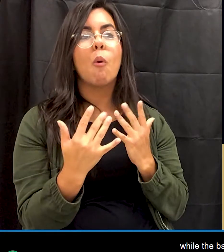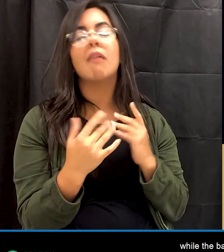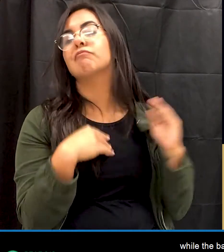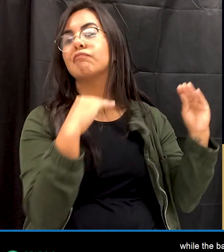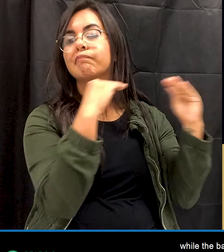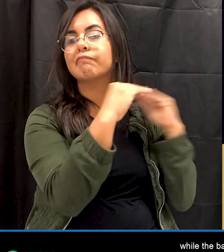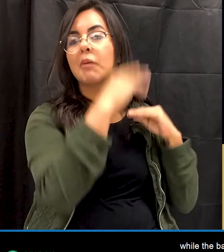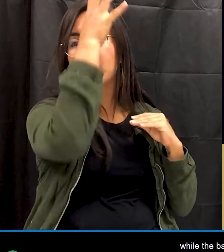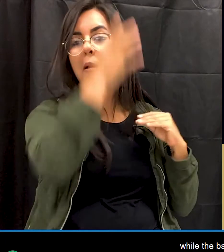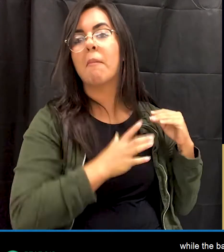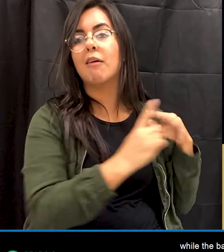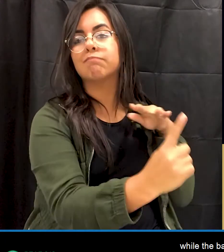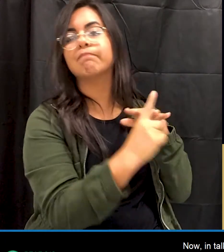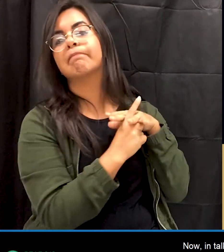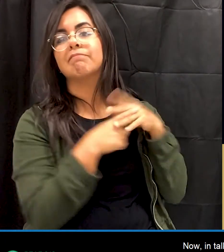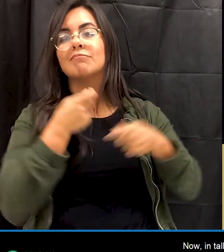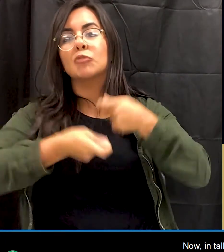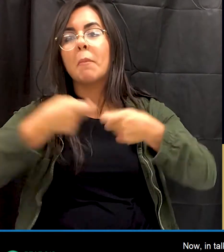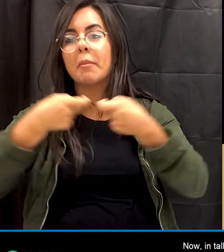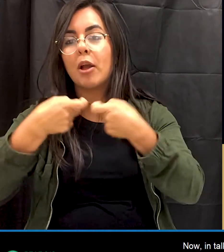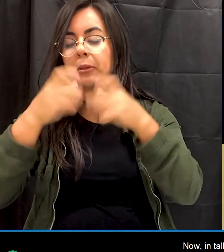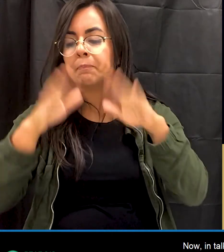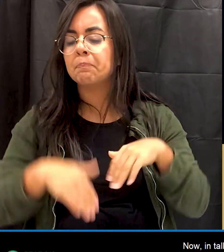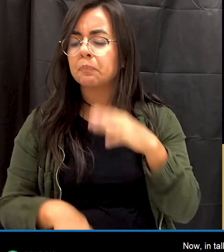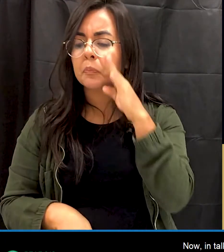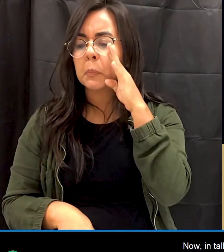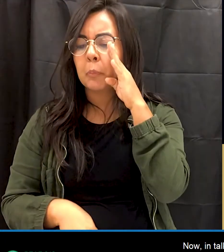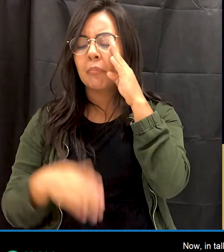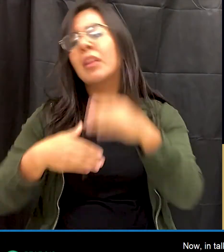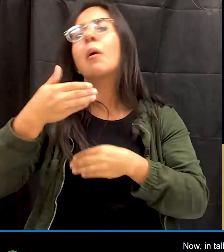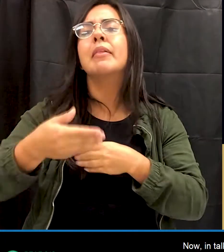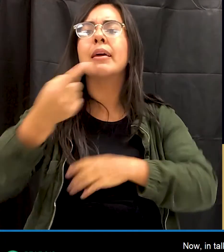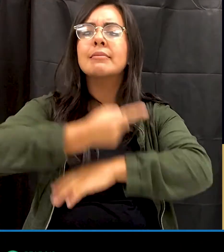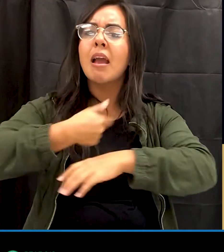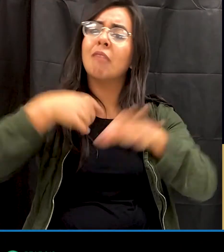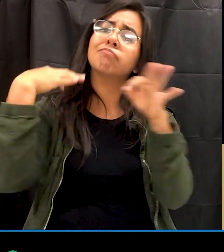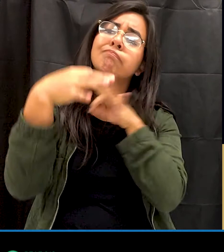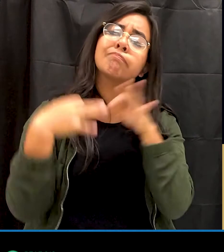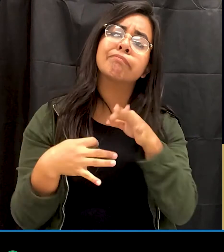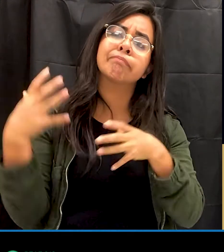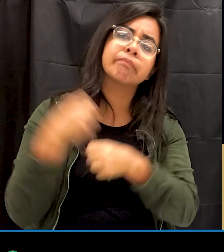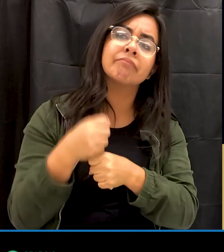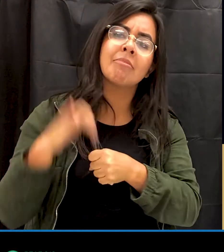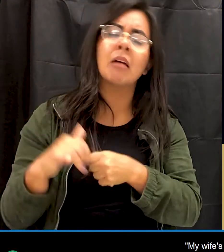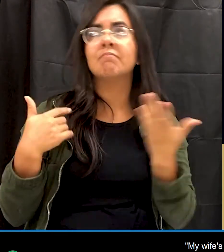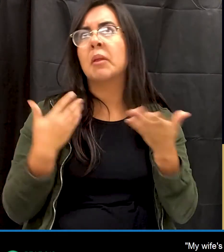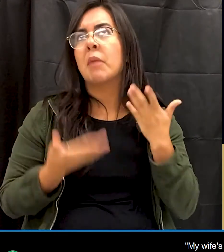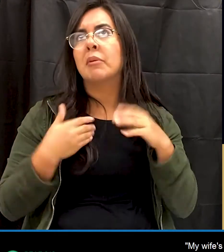battery repair guy came and changed the battery. Now, in talking about that the next day, I could say, I could write an email and say,